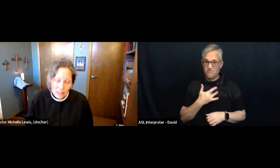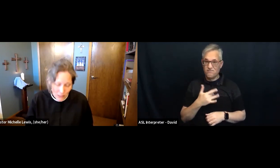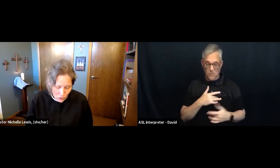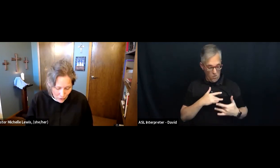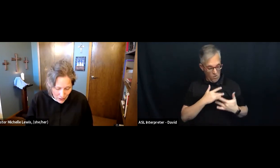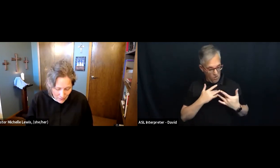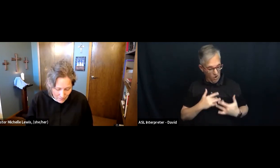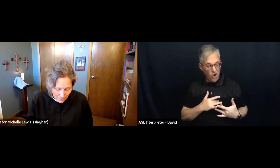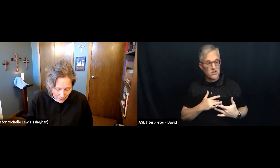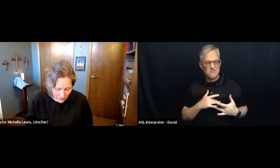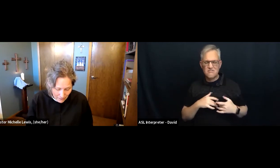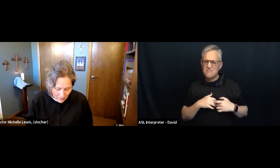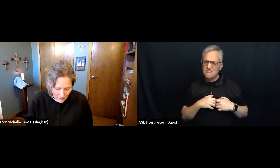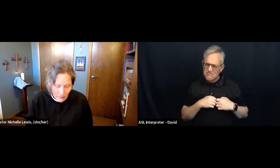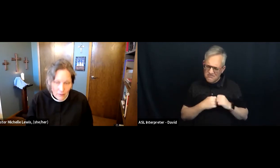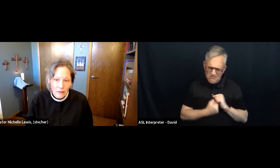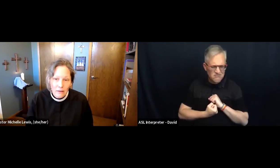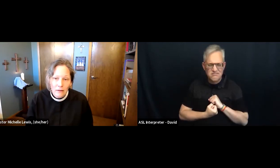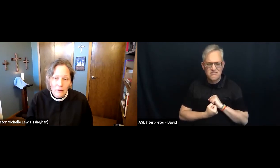someone else's story,